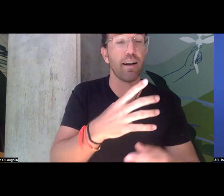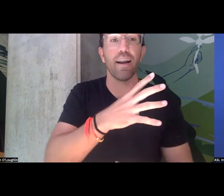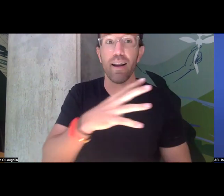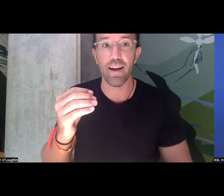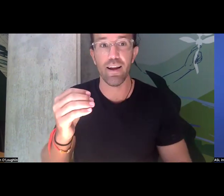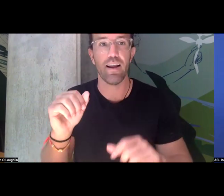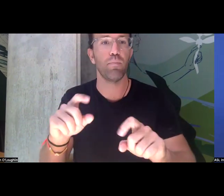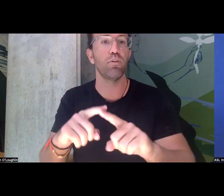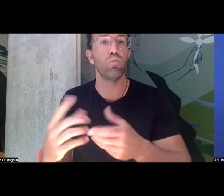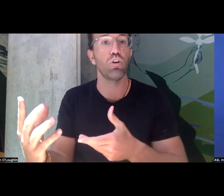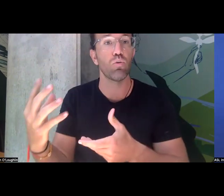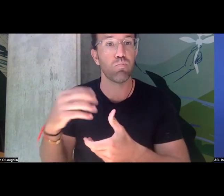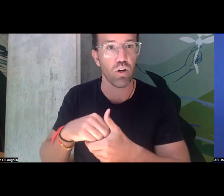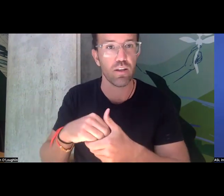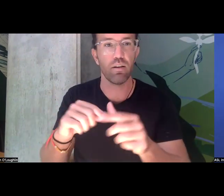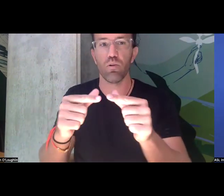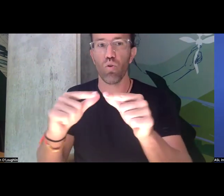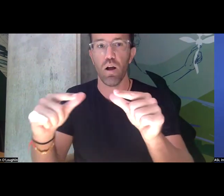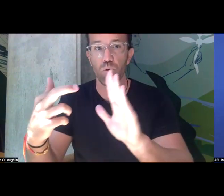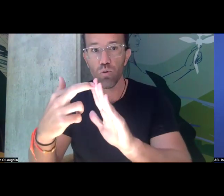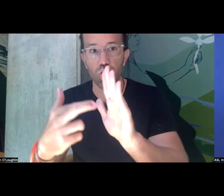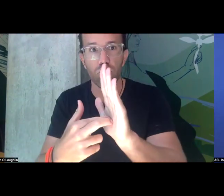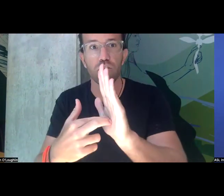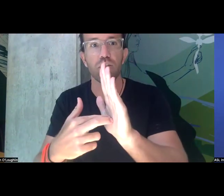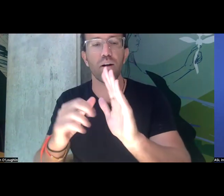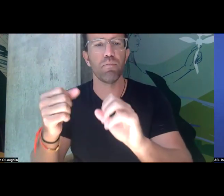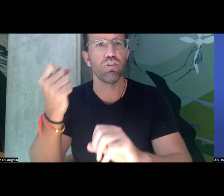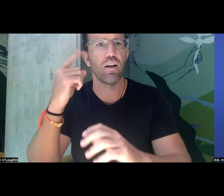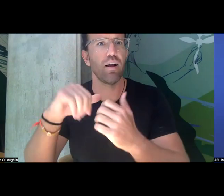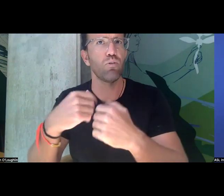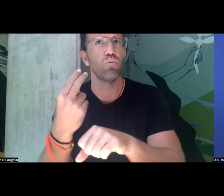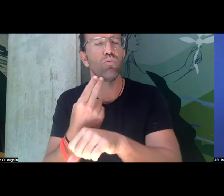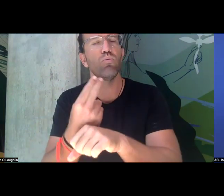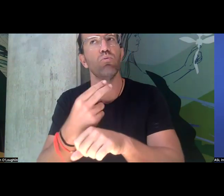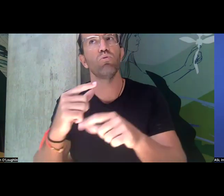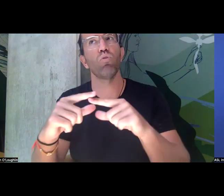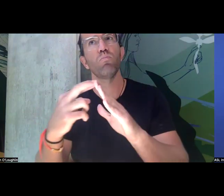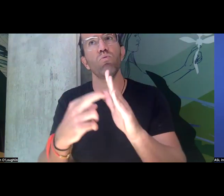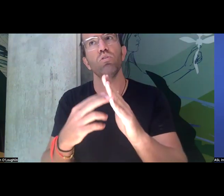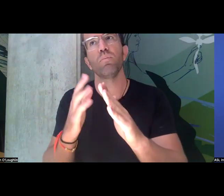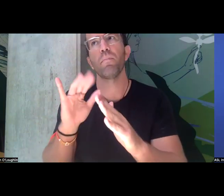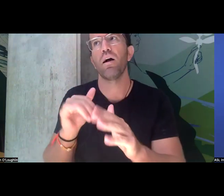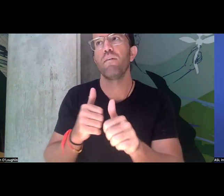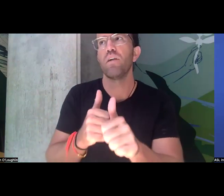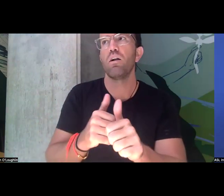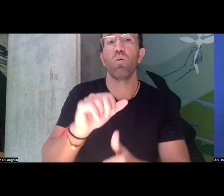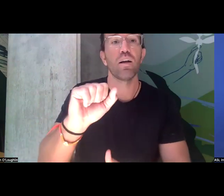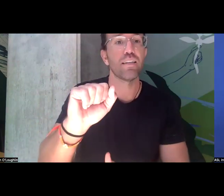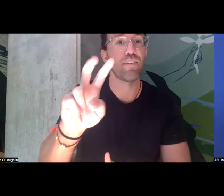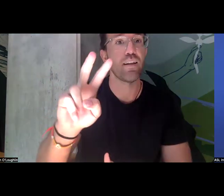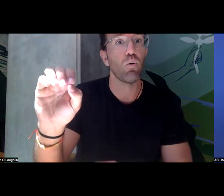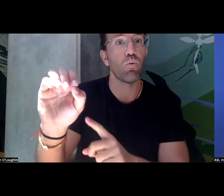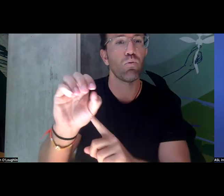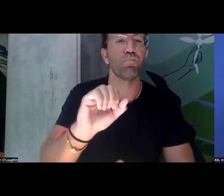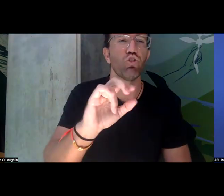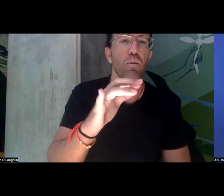Say, if you are learning signs and you're able to incorporate the grammar rules and understand how to use the